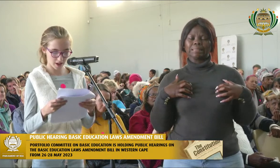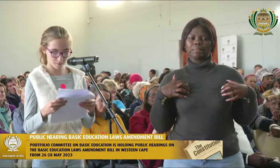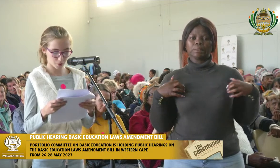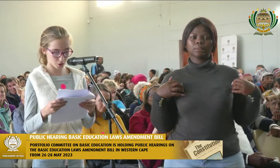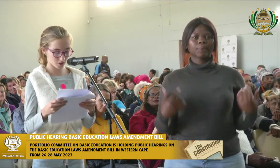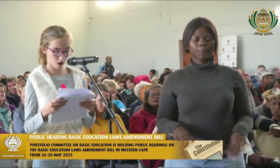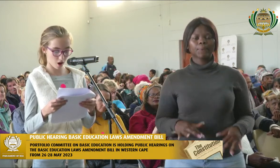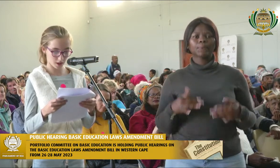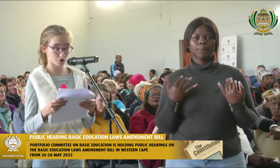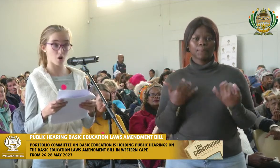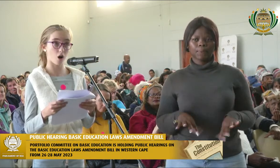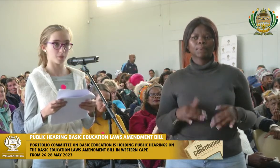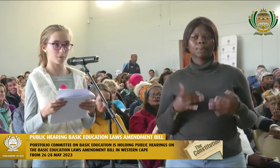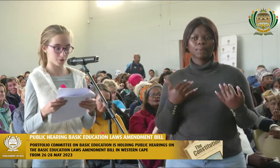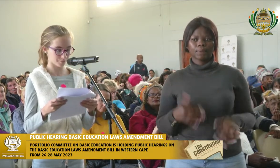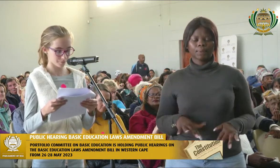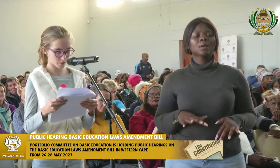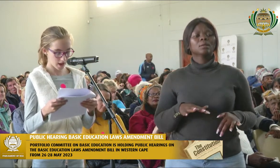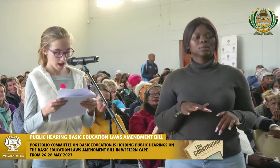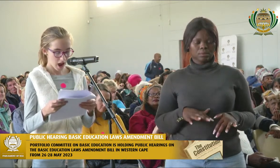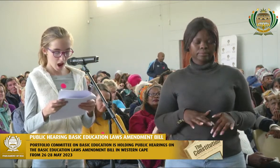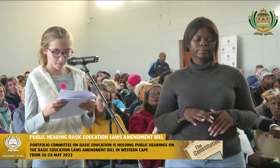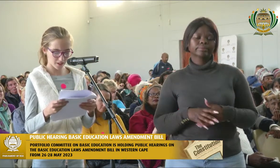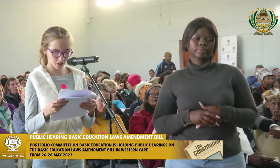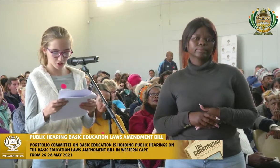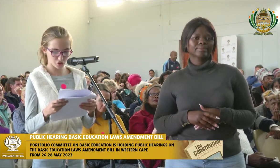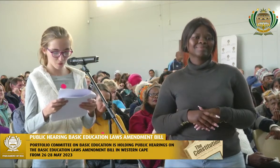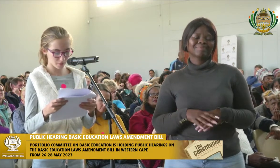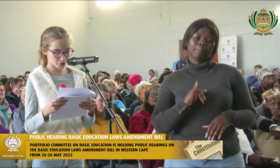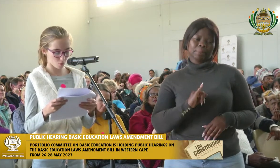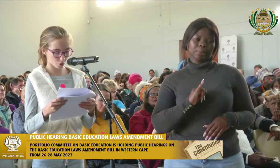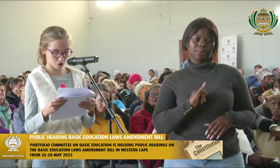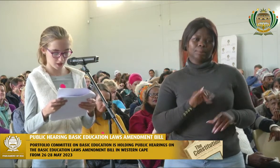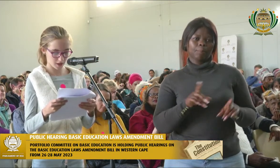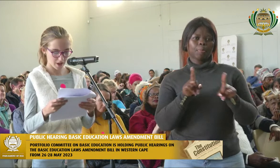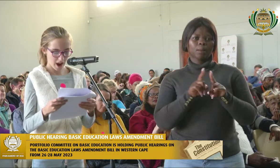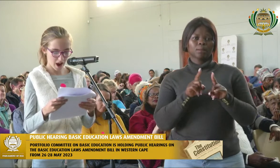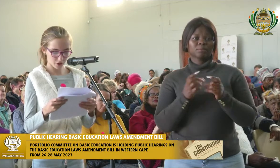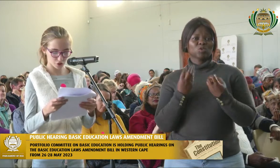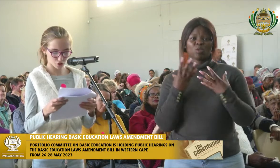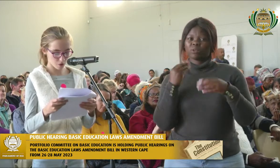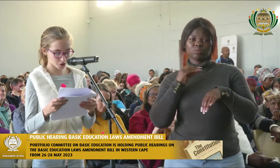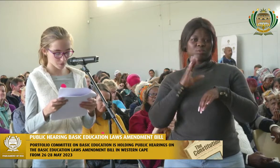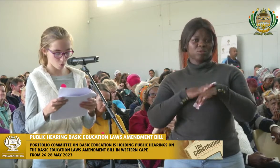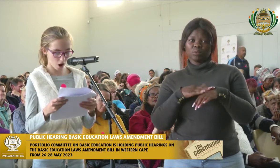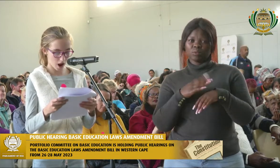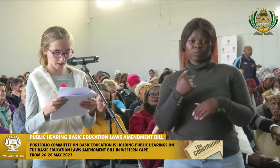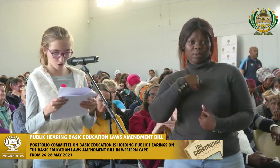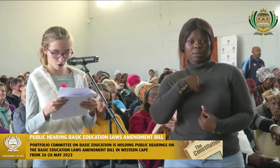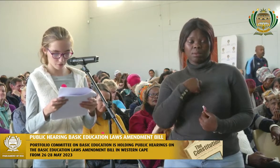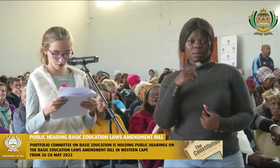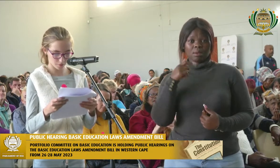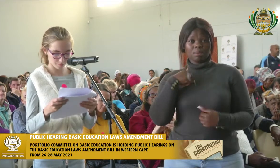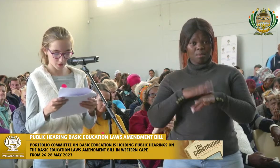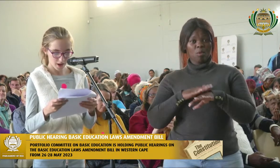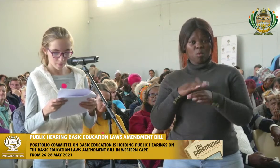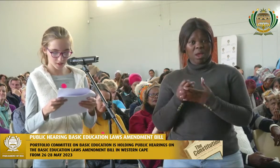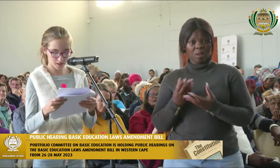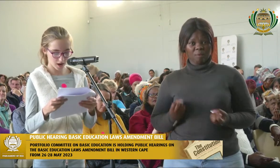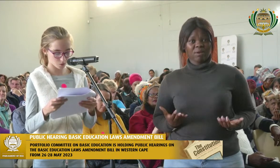The stress that it puts on us is horrible. I mean, there is so much more to me, and there is so much more I can